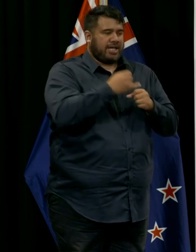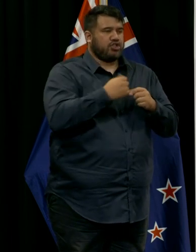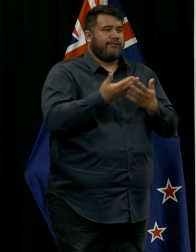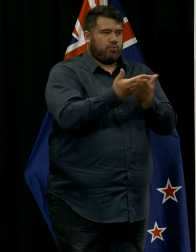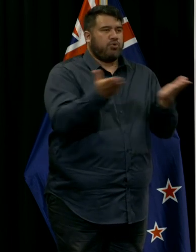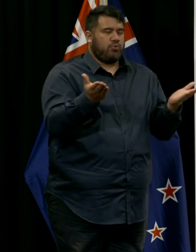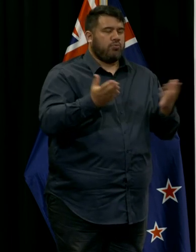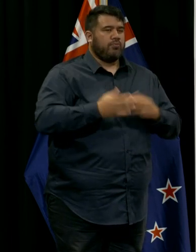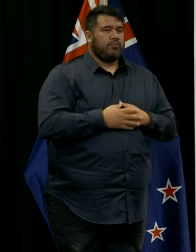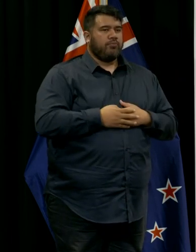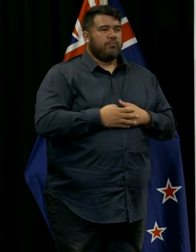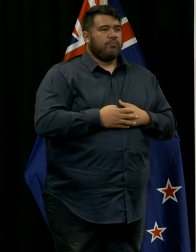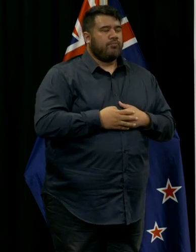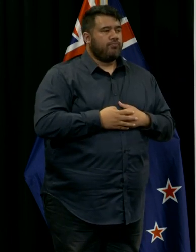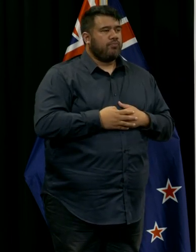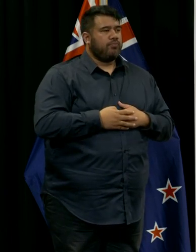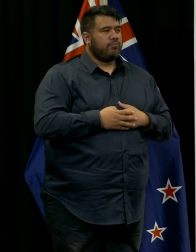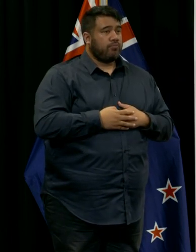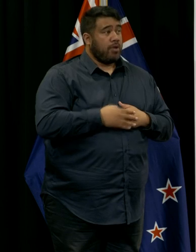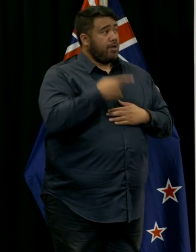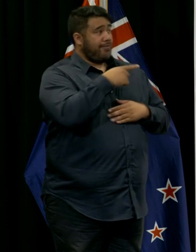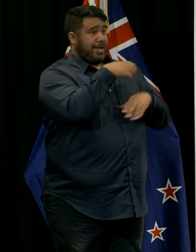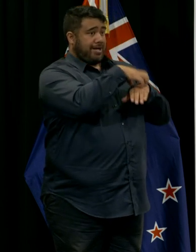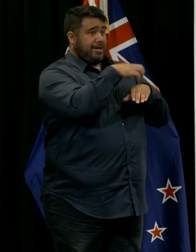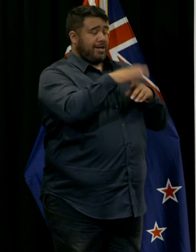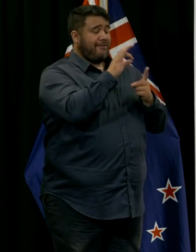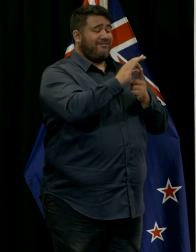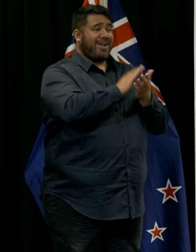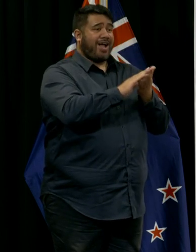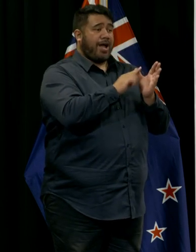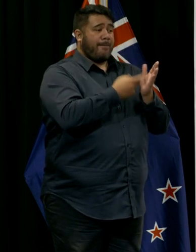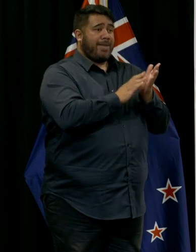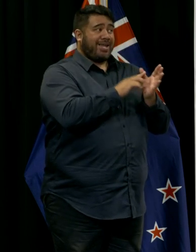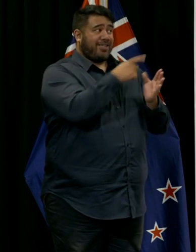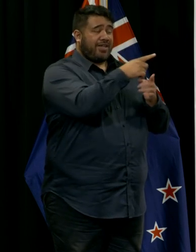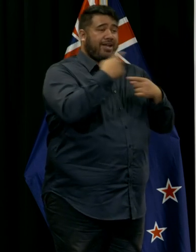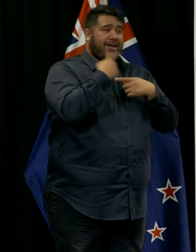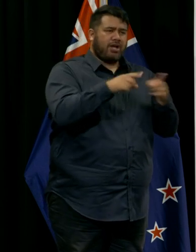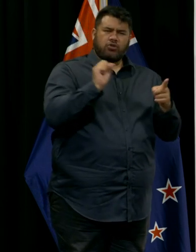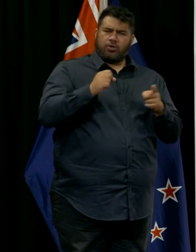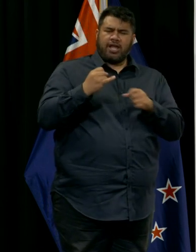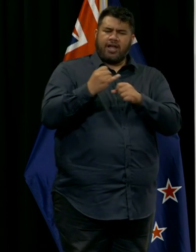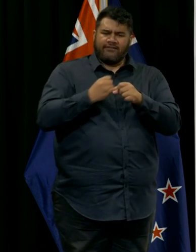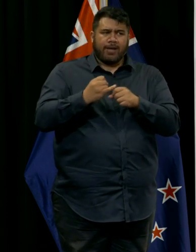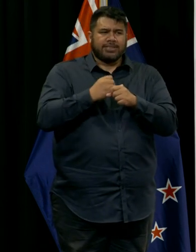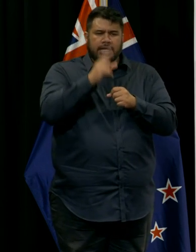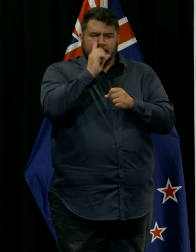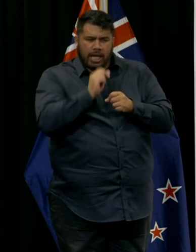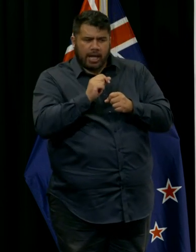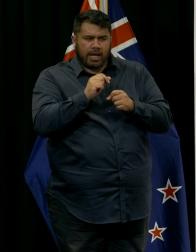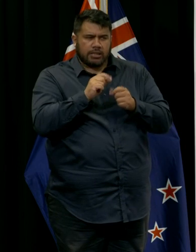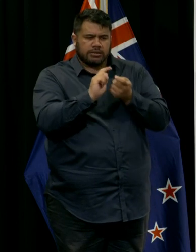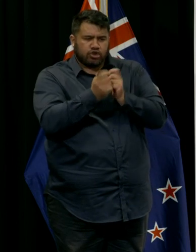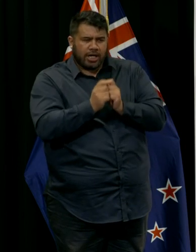Once again, as with the current arrangements that Pharmac announced a few weeks ago, pharmacists will still be able to make exceptions on a case-by-case basis.